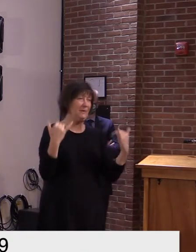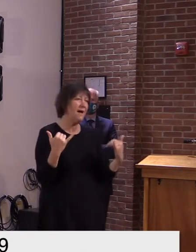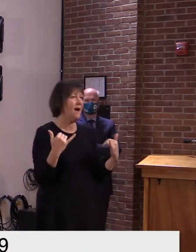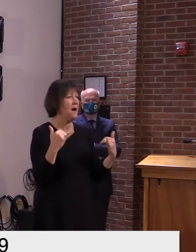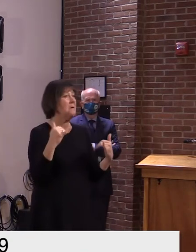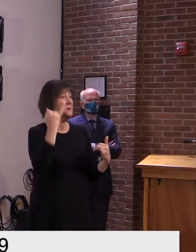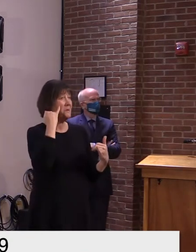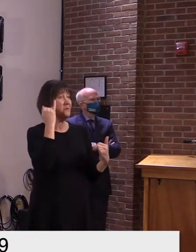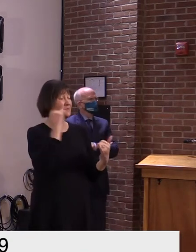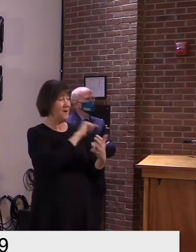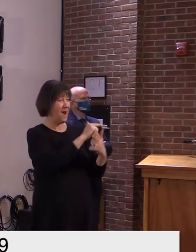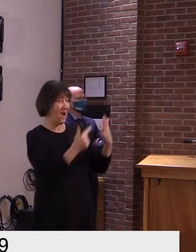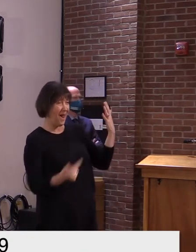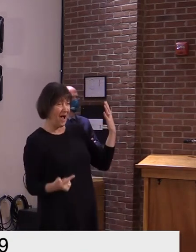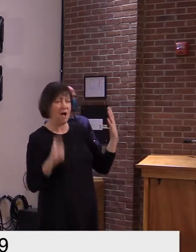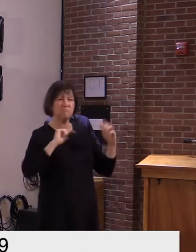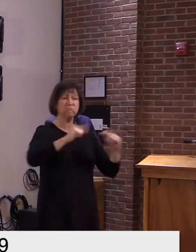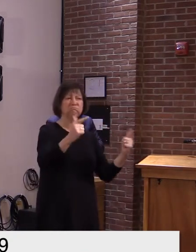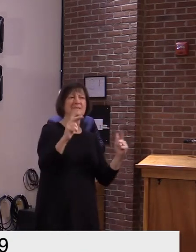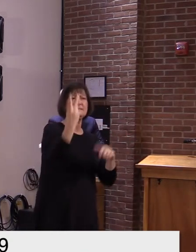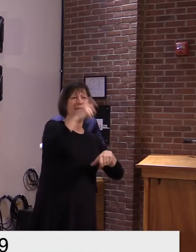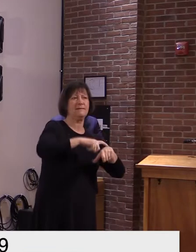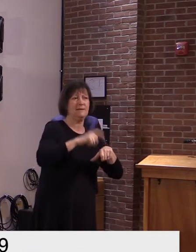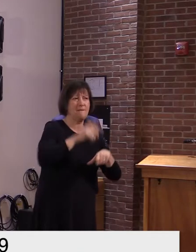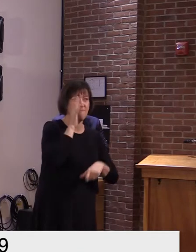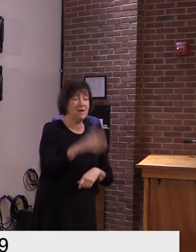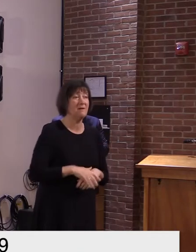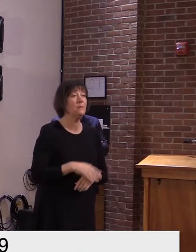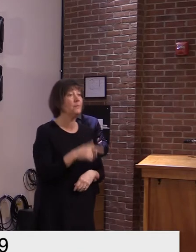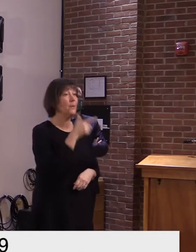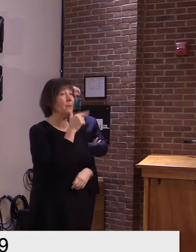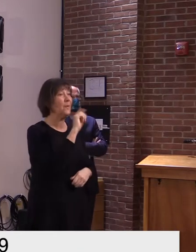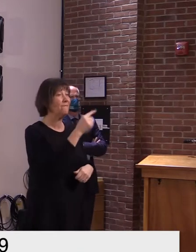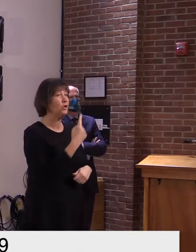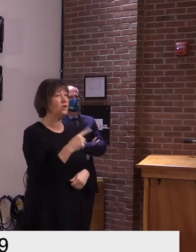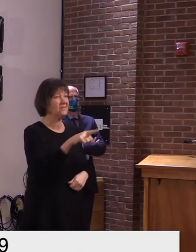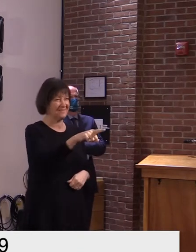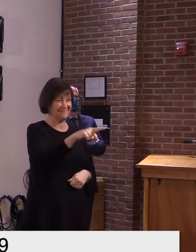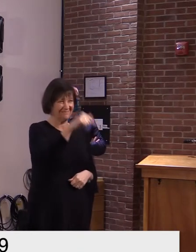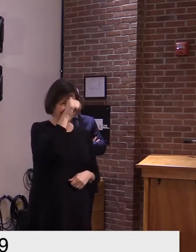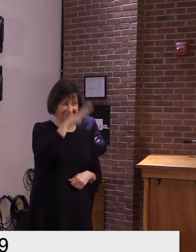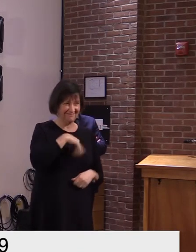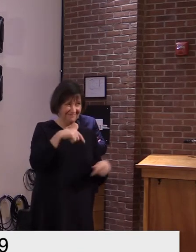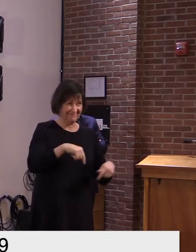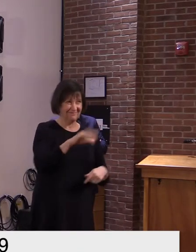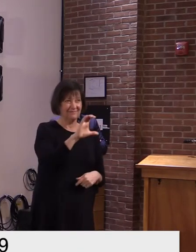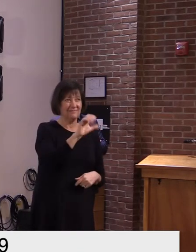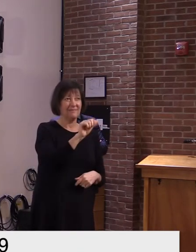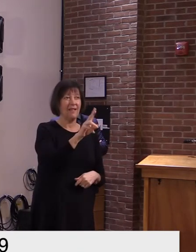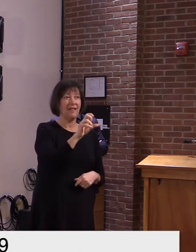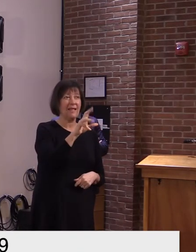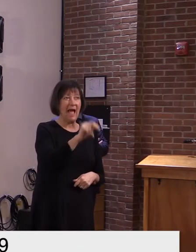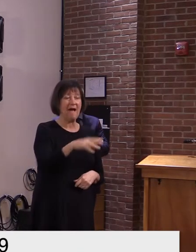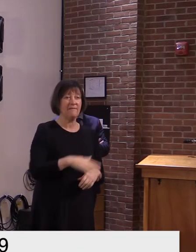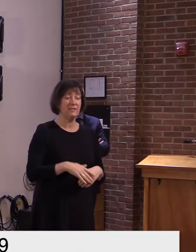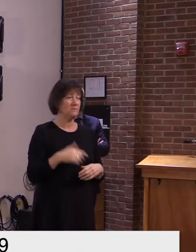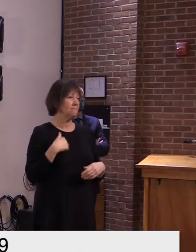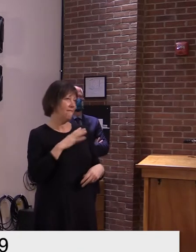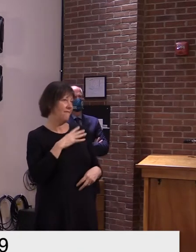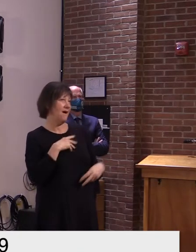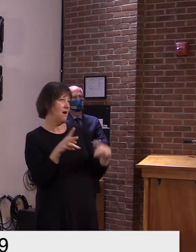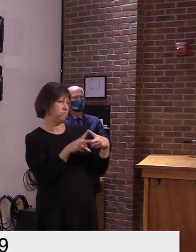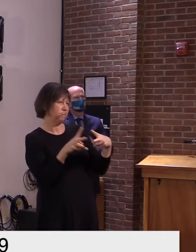in the room with Calvin. So I guess a kind of a two-pronged question for you and the congressman, so maybe for the congressman